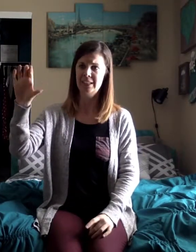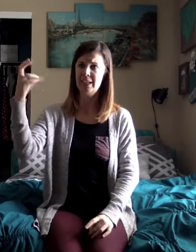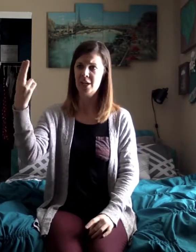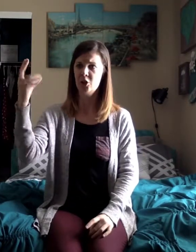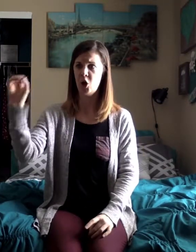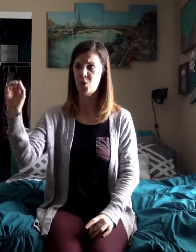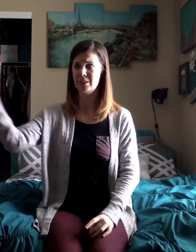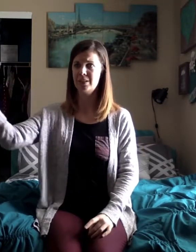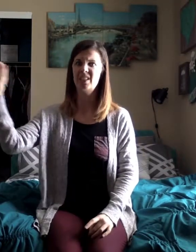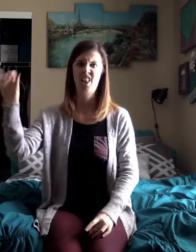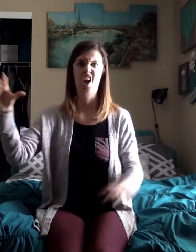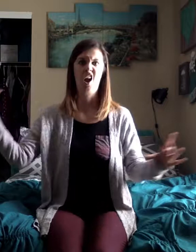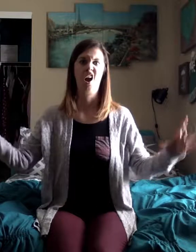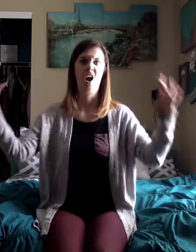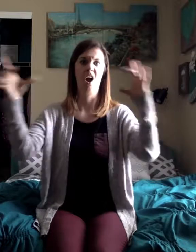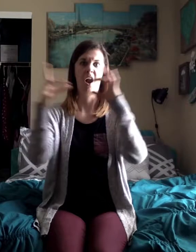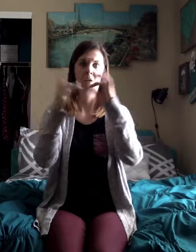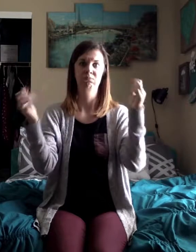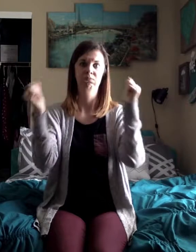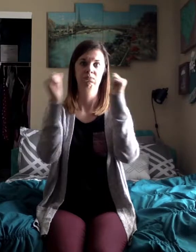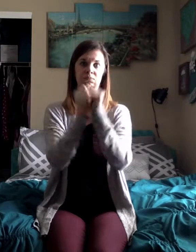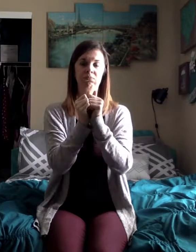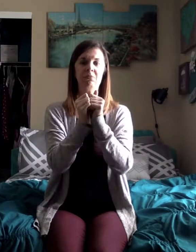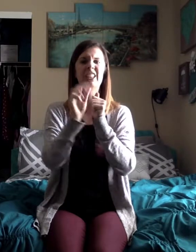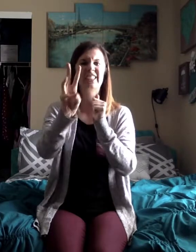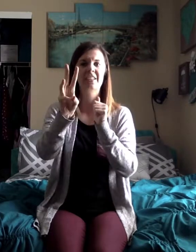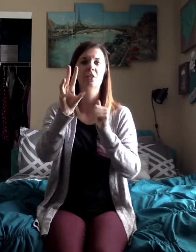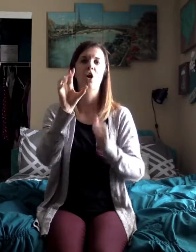the 6 oxygen molecules.